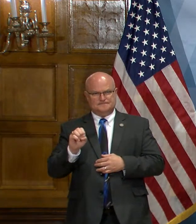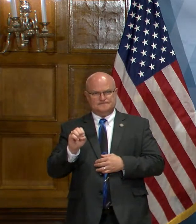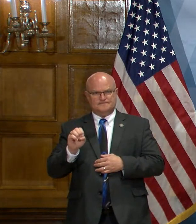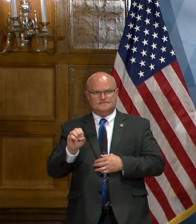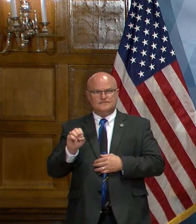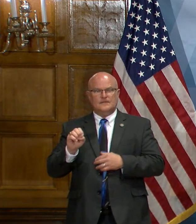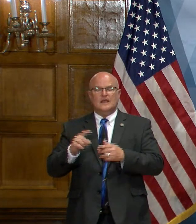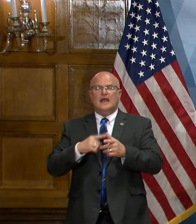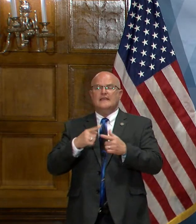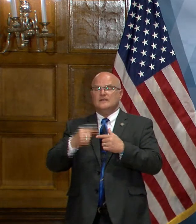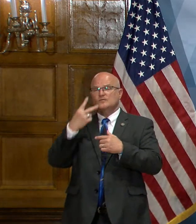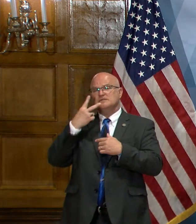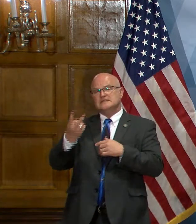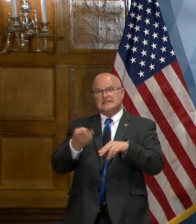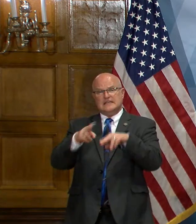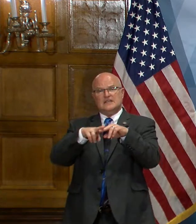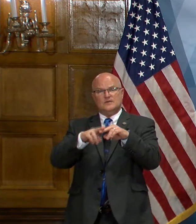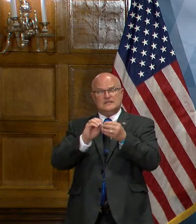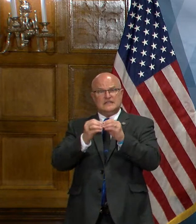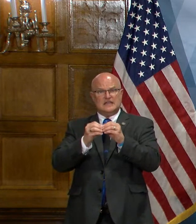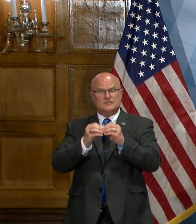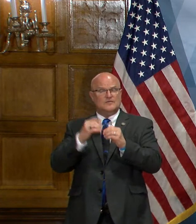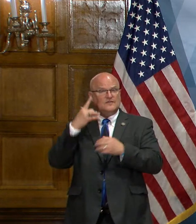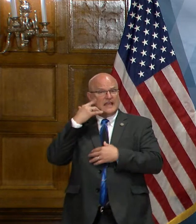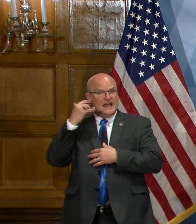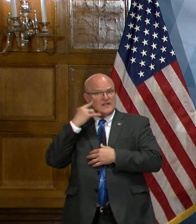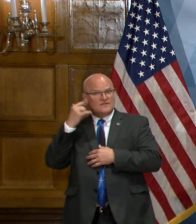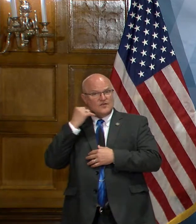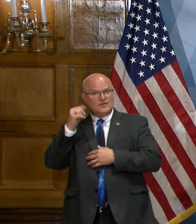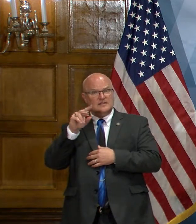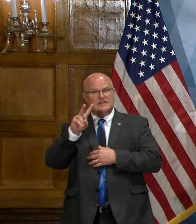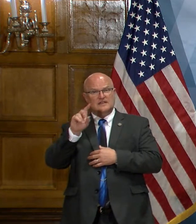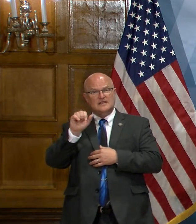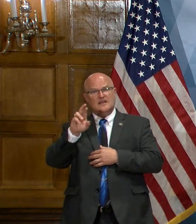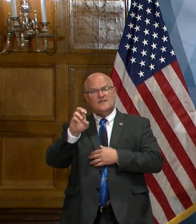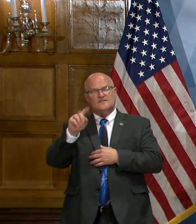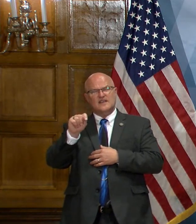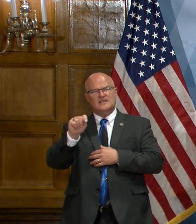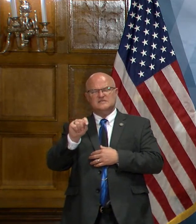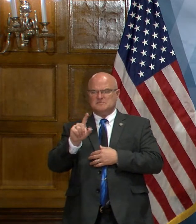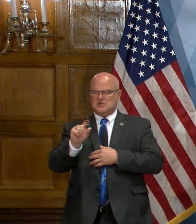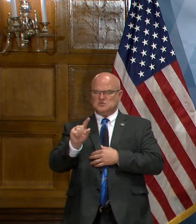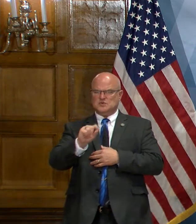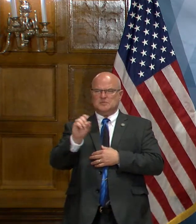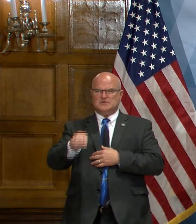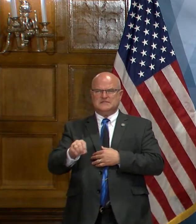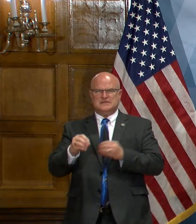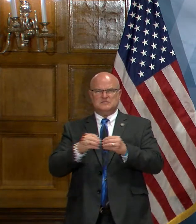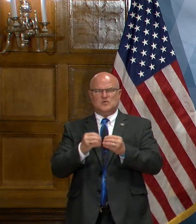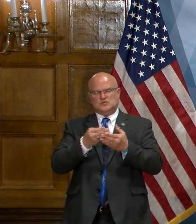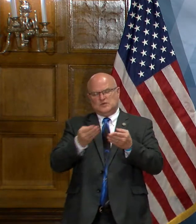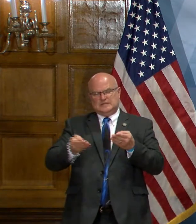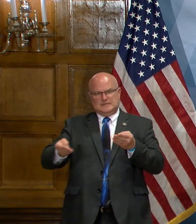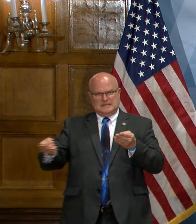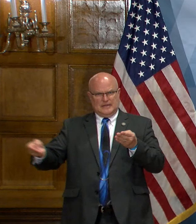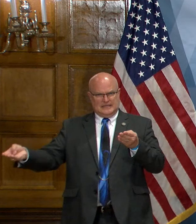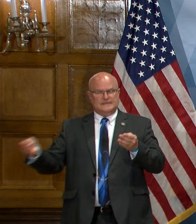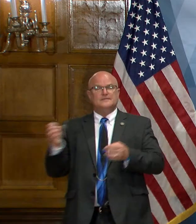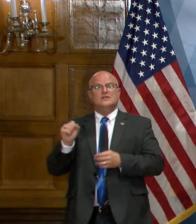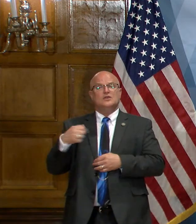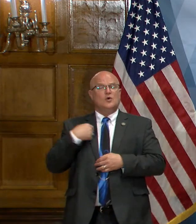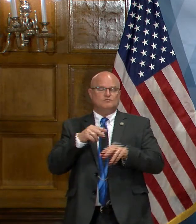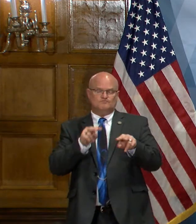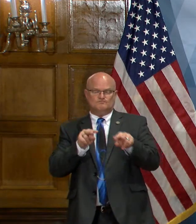And then we're seeing increases in the number of California variants, which have about 20% more transmissibility. So